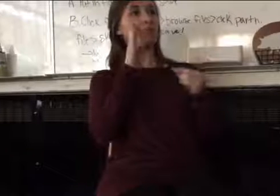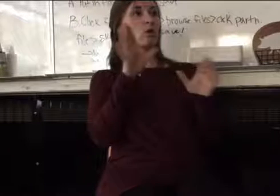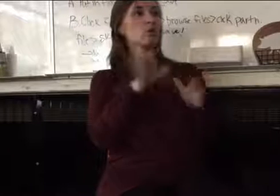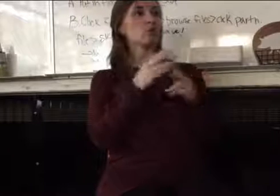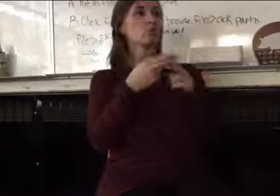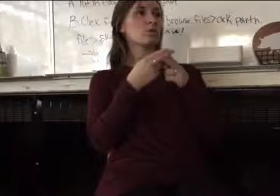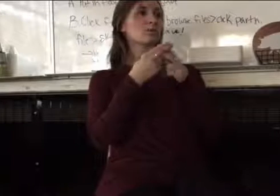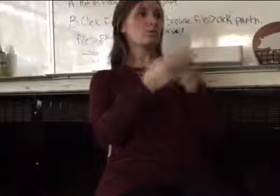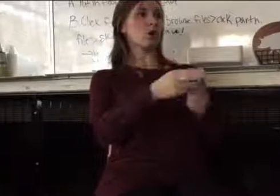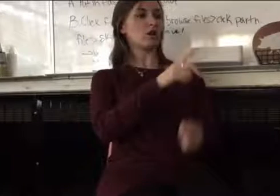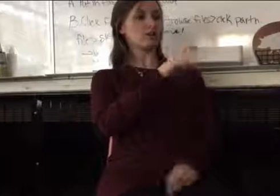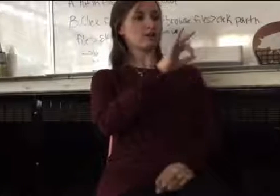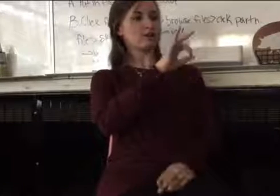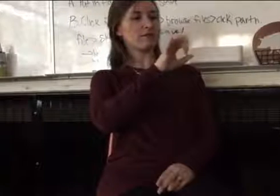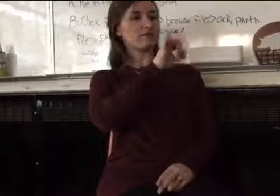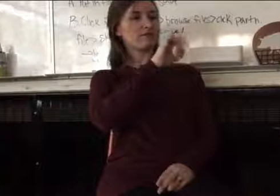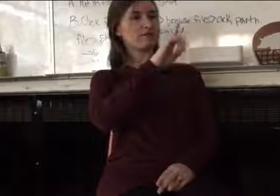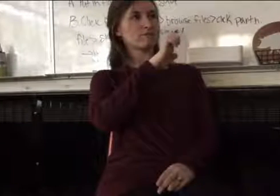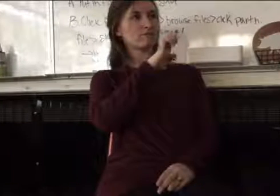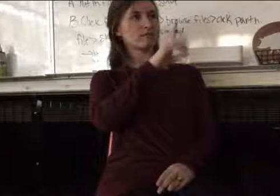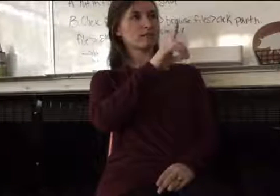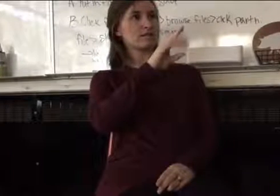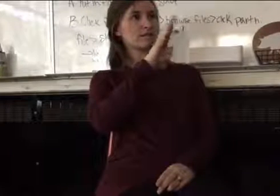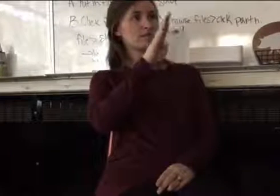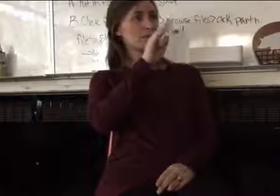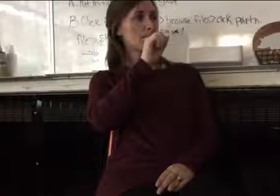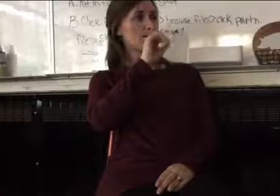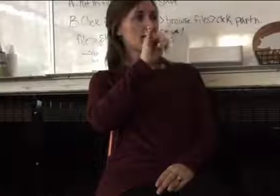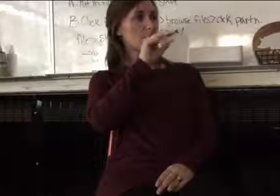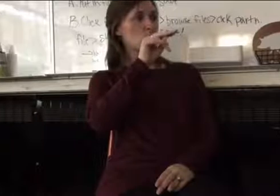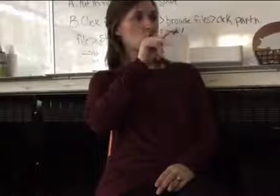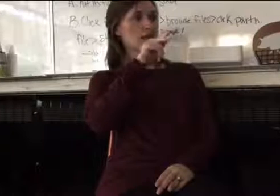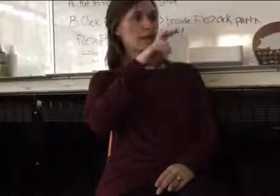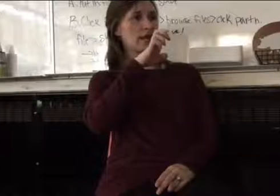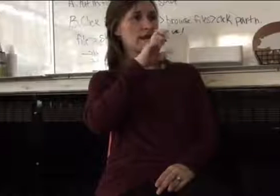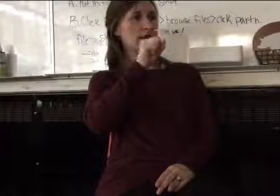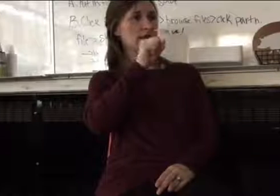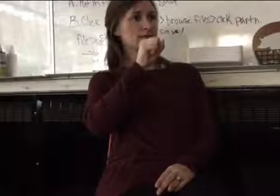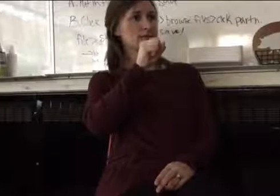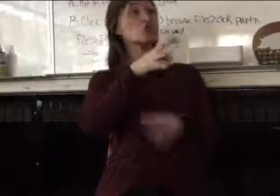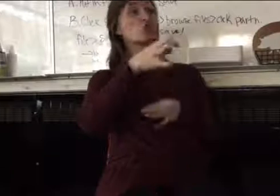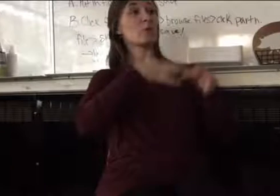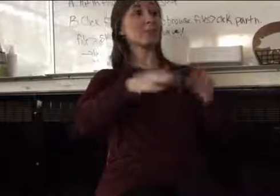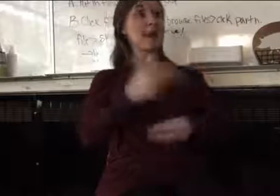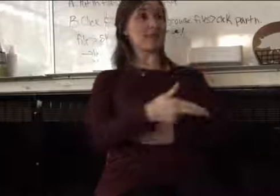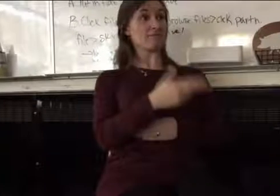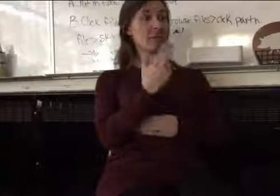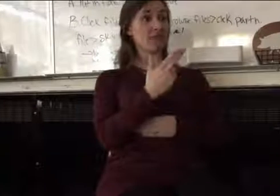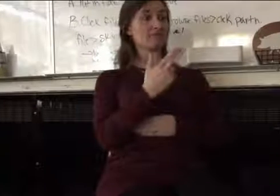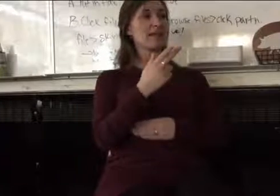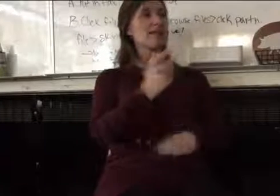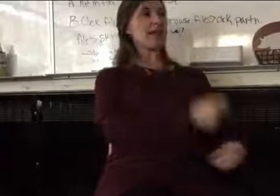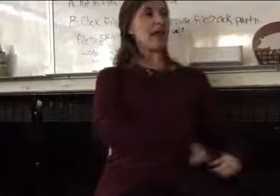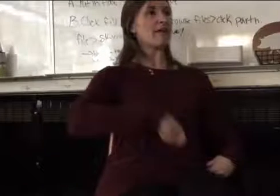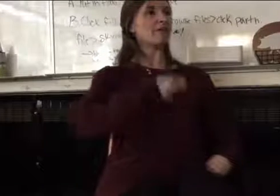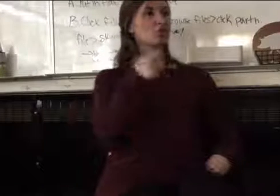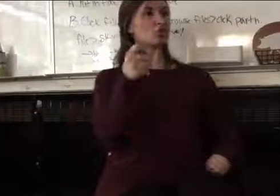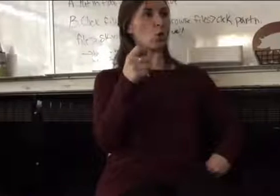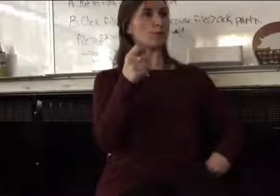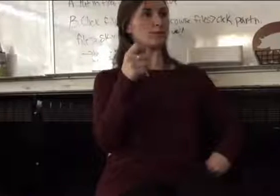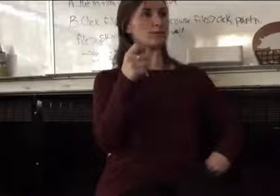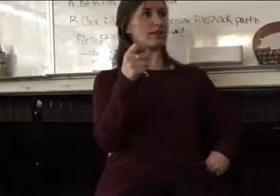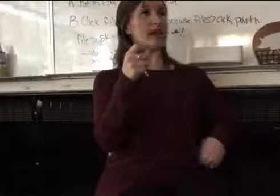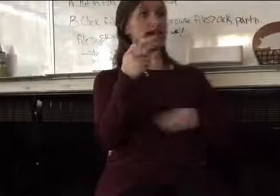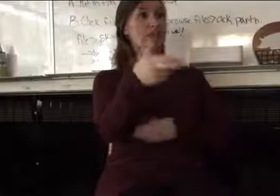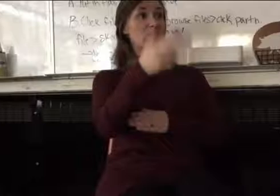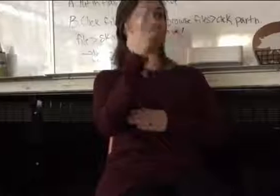fixed bayonets, which means that instead of firing with guns, they're going to take those swords, put them at the end of their rifle. They're told